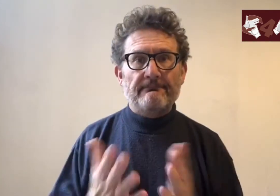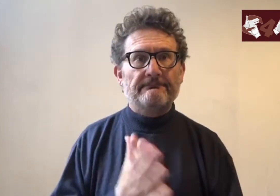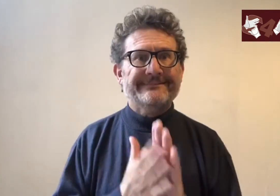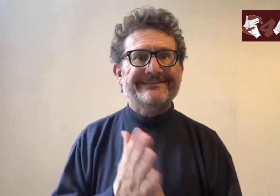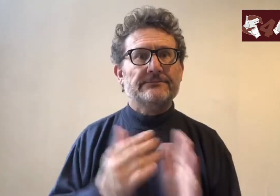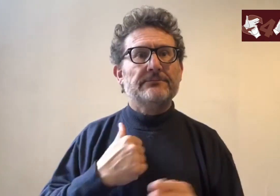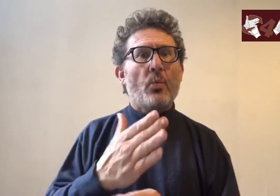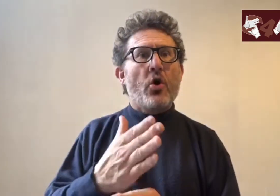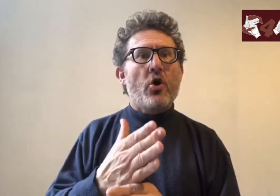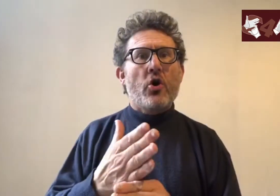radically changed.